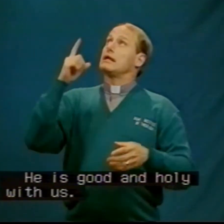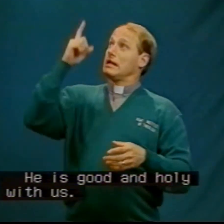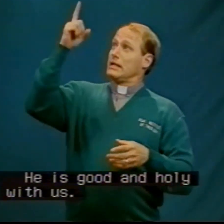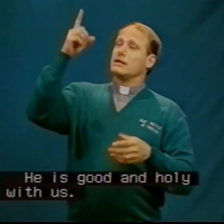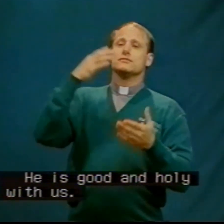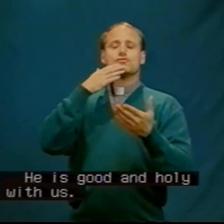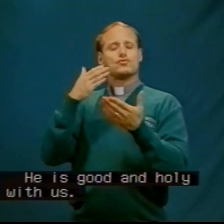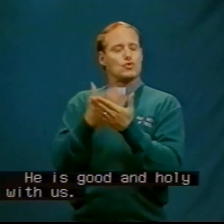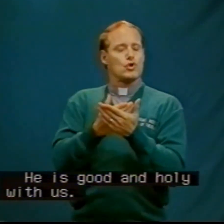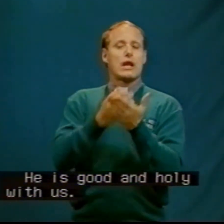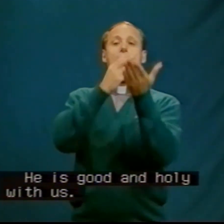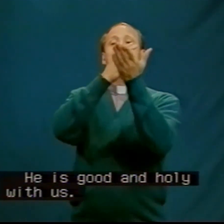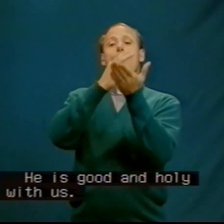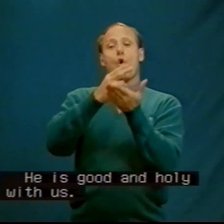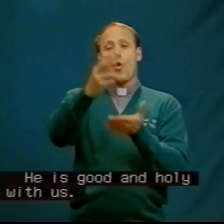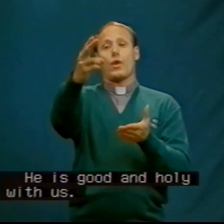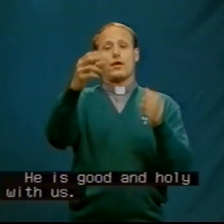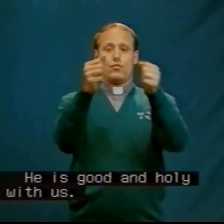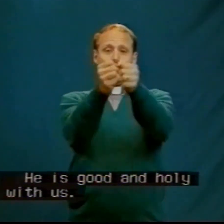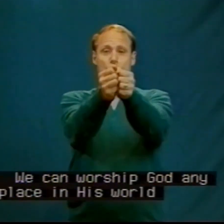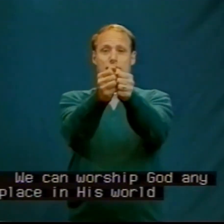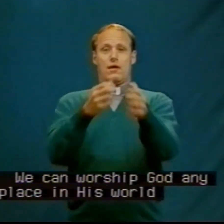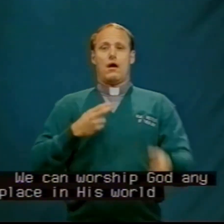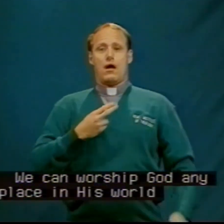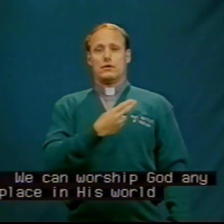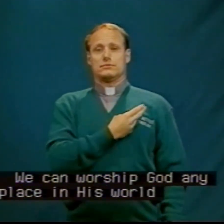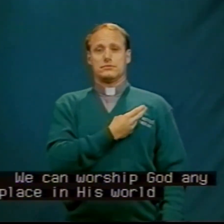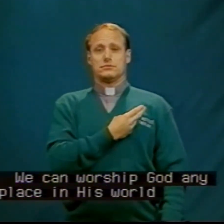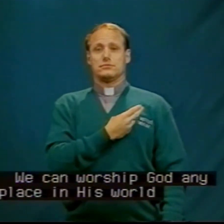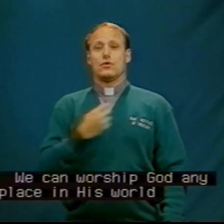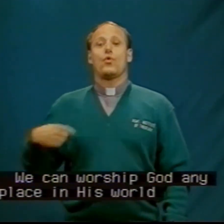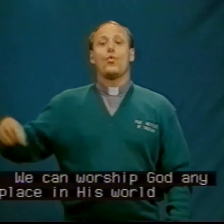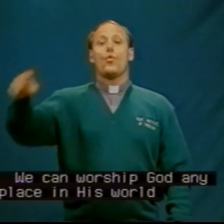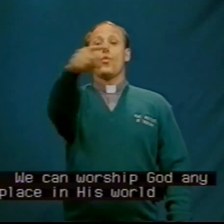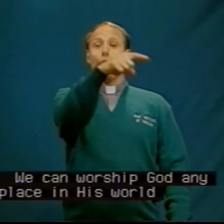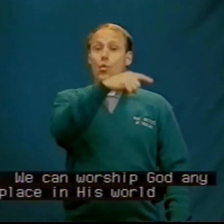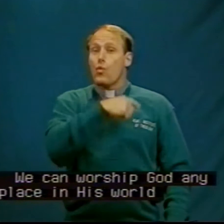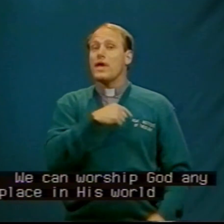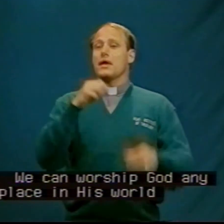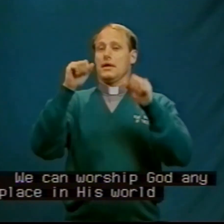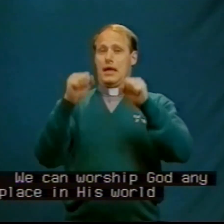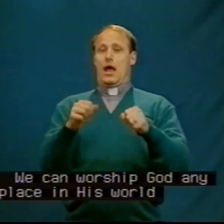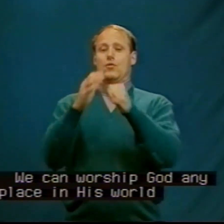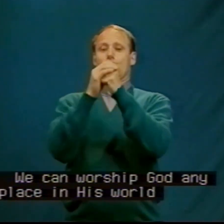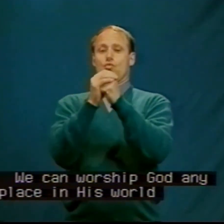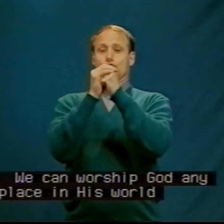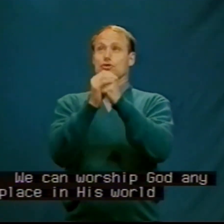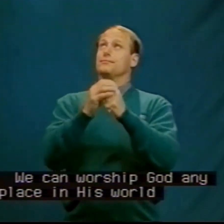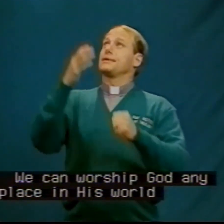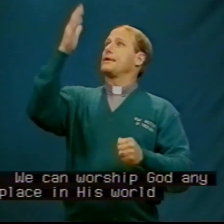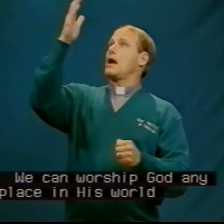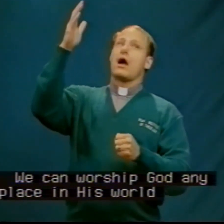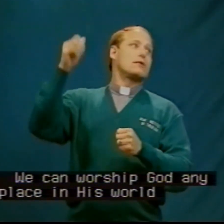He is good and holy with us. We can worship God any place in His world